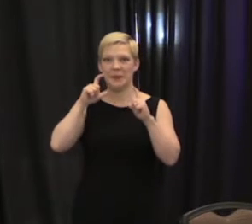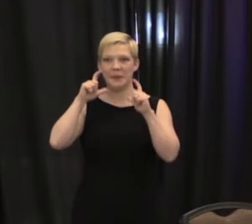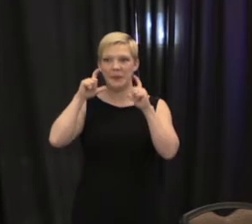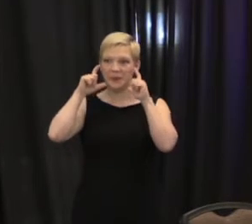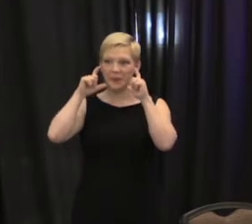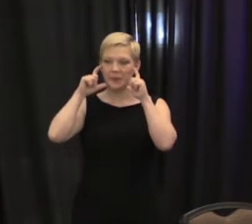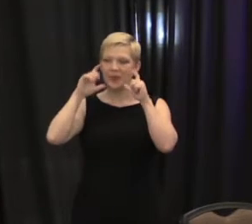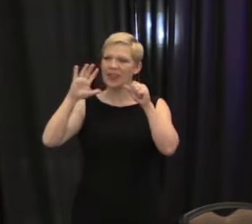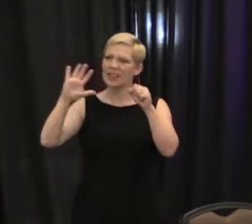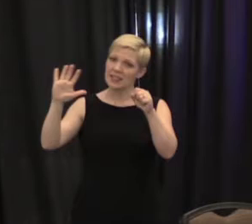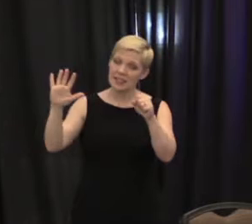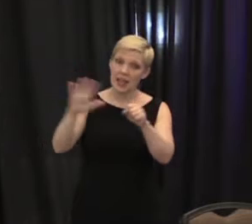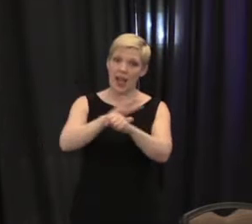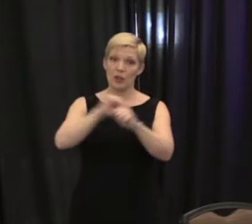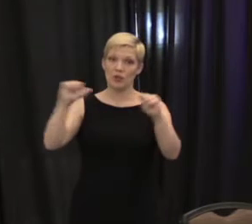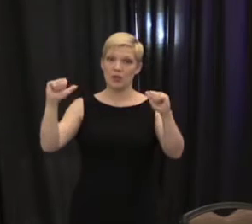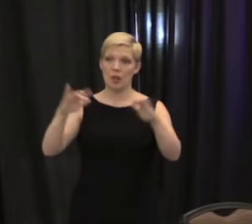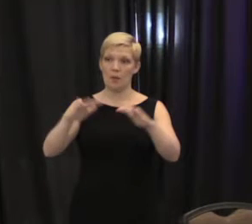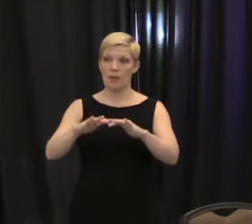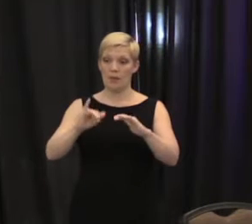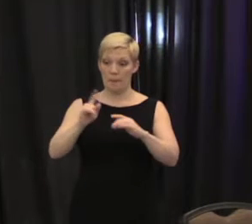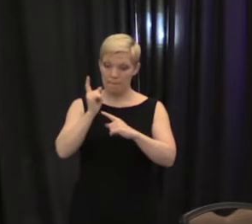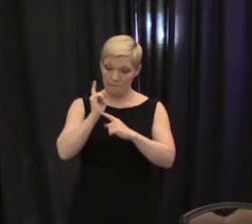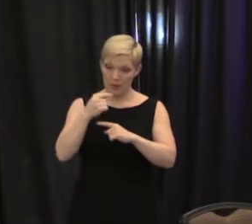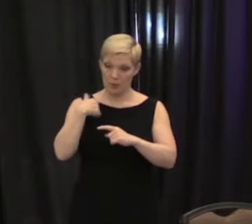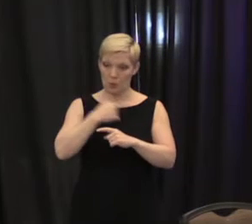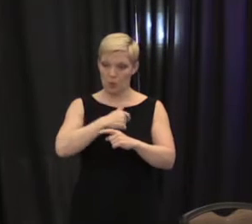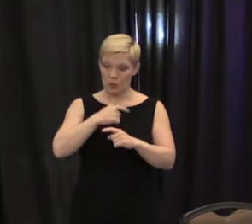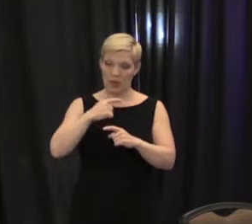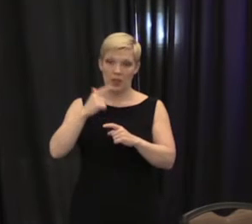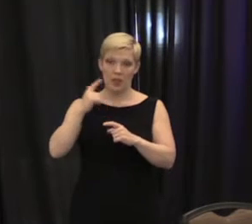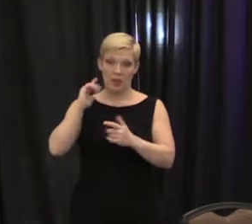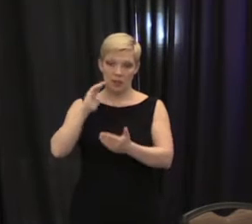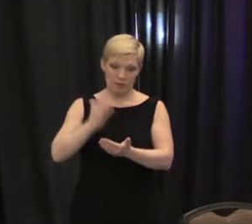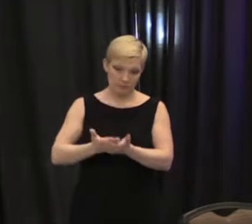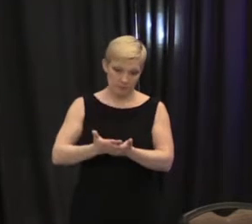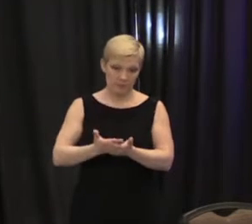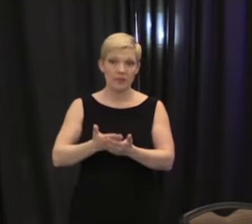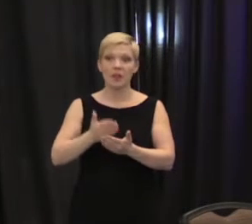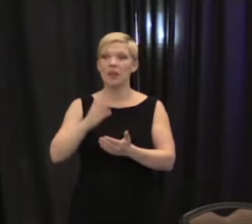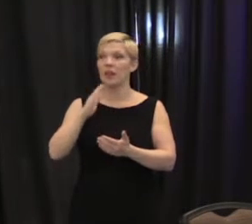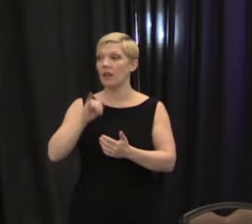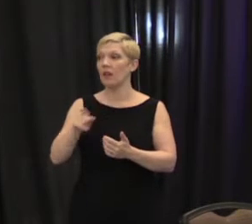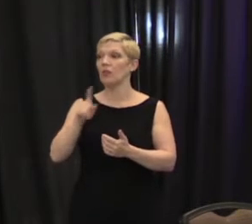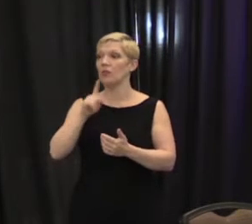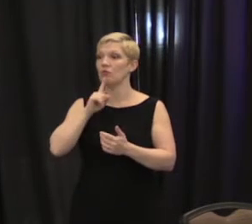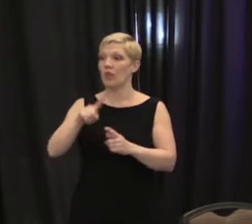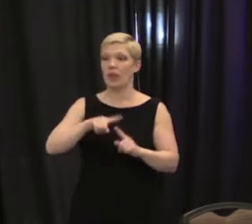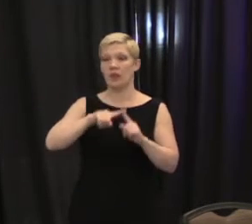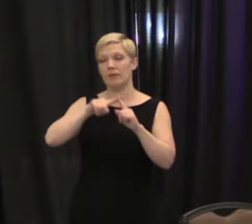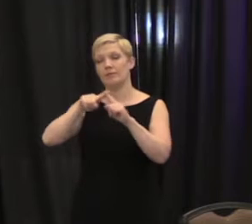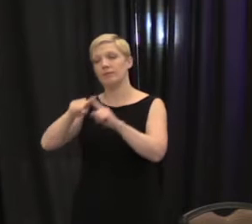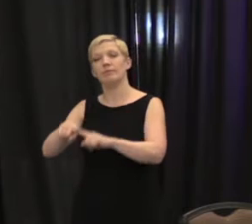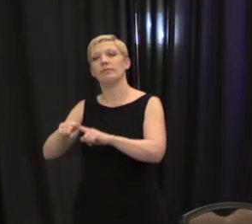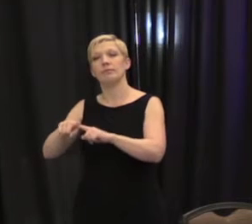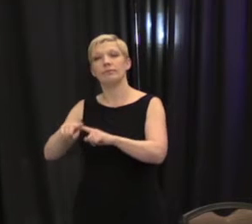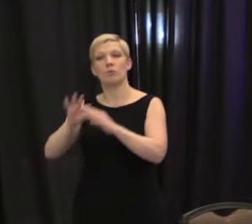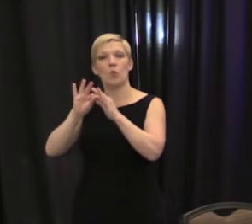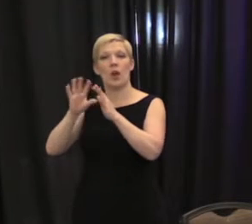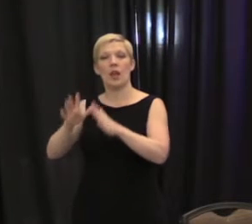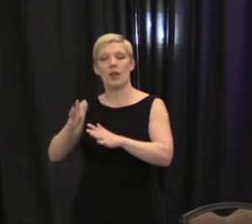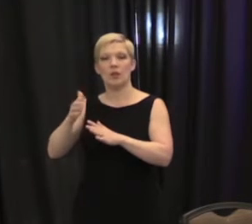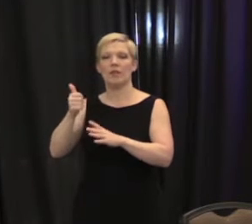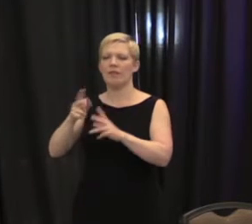The entire summit, from the minute we hit the ground here, rests on a very capable set